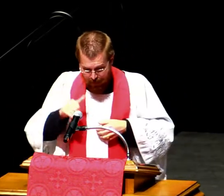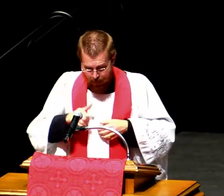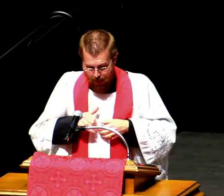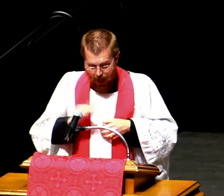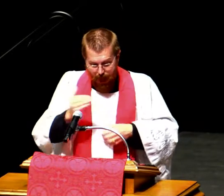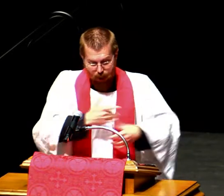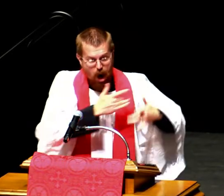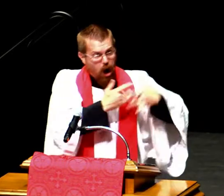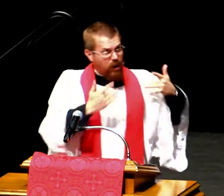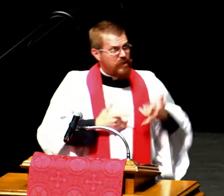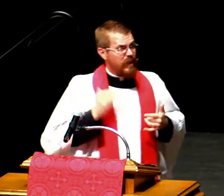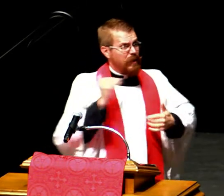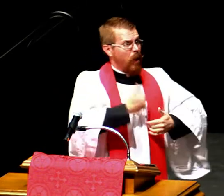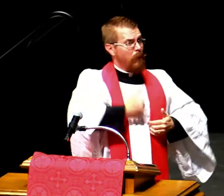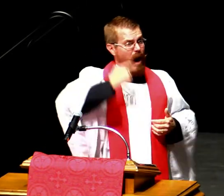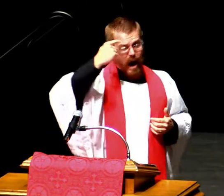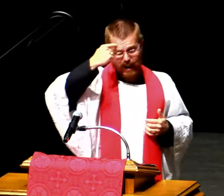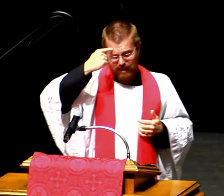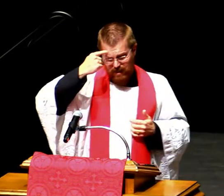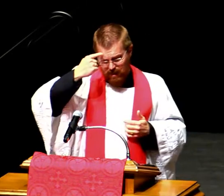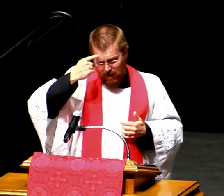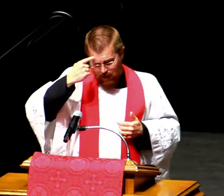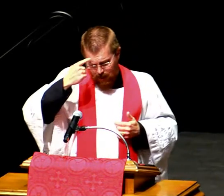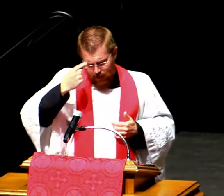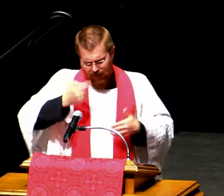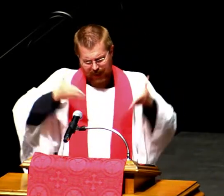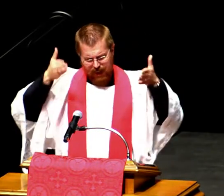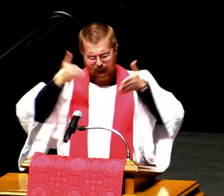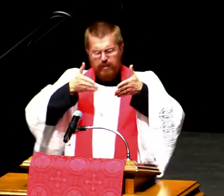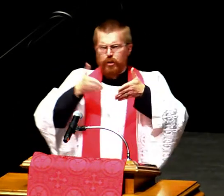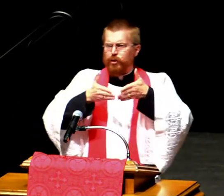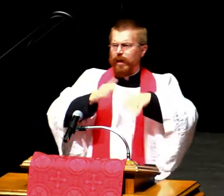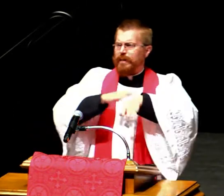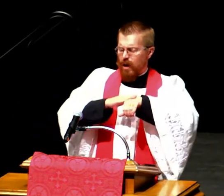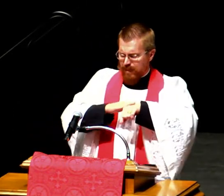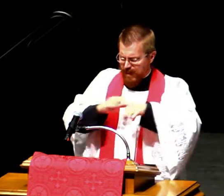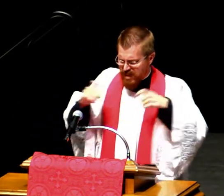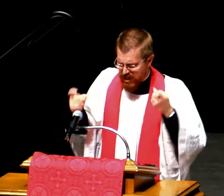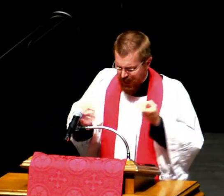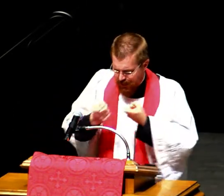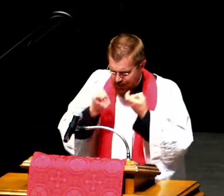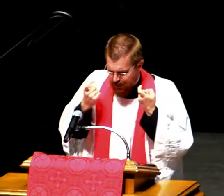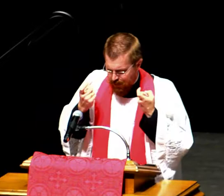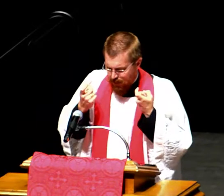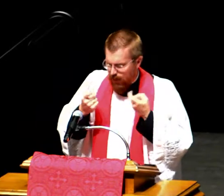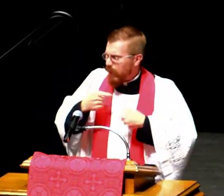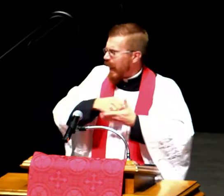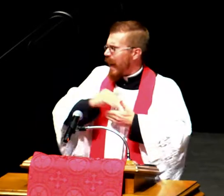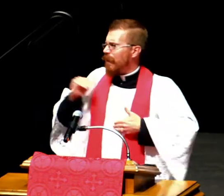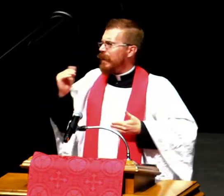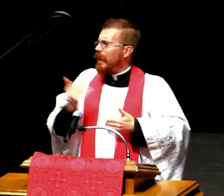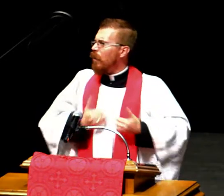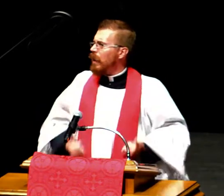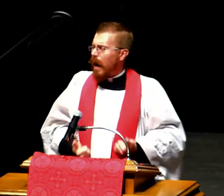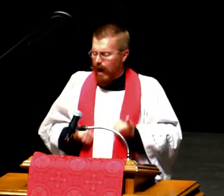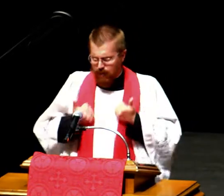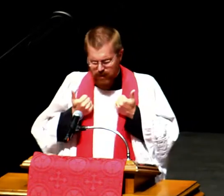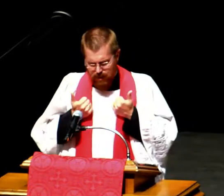Our hearts and our minds, they concentrate on the sin that we have in our lives,